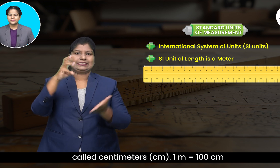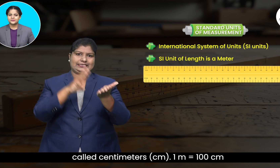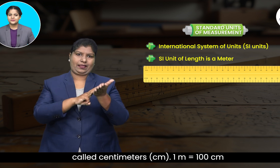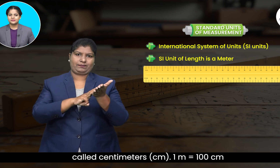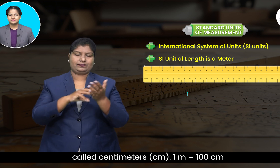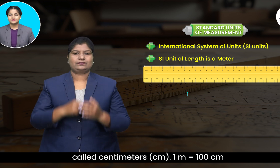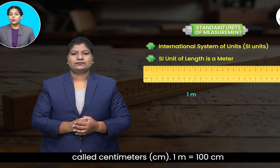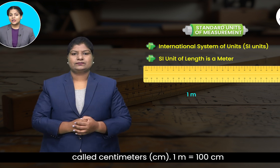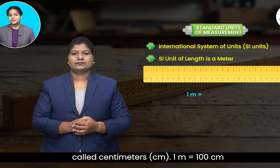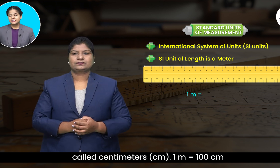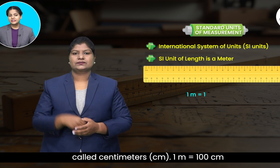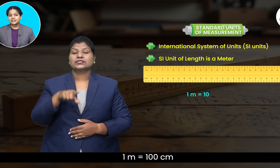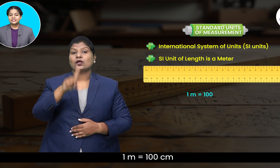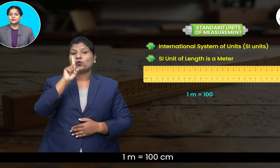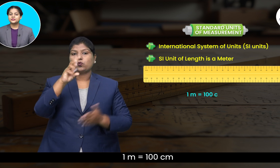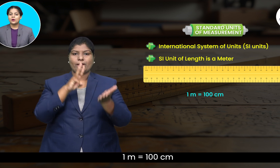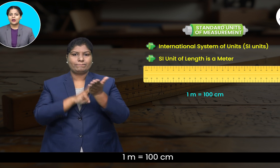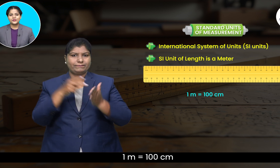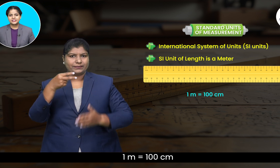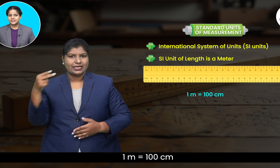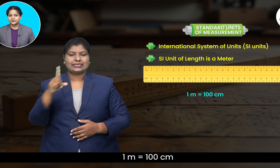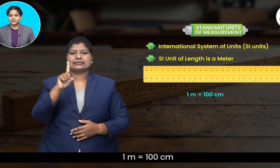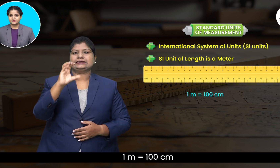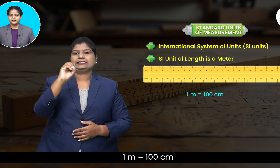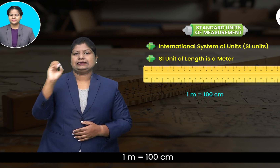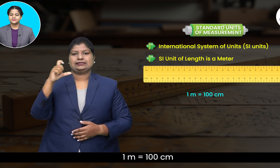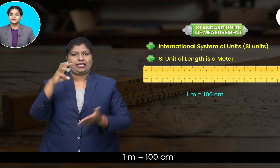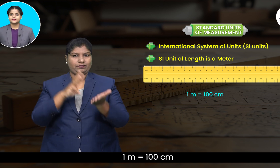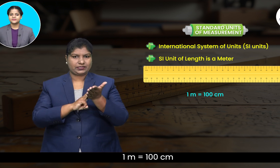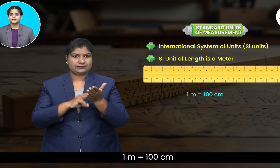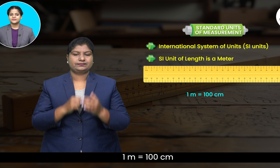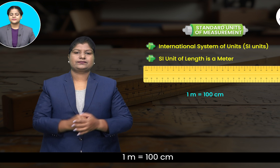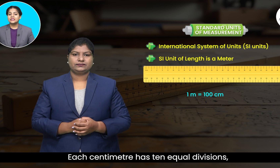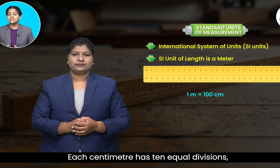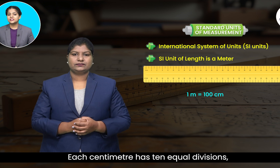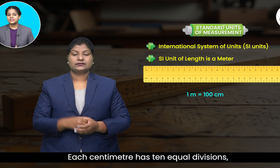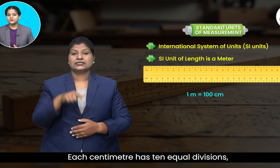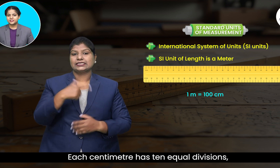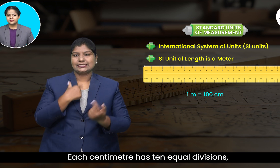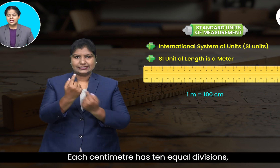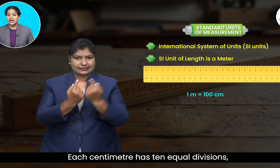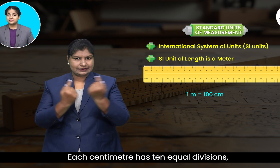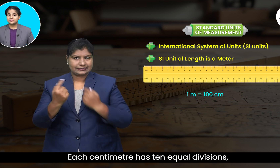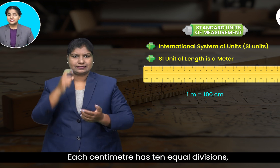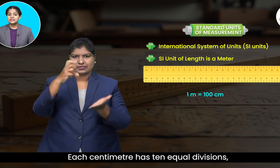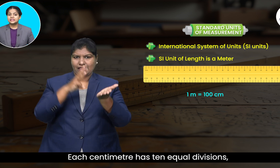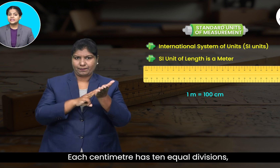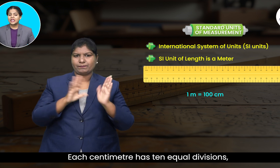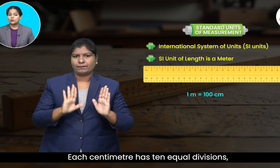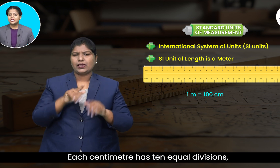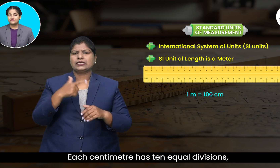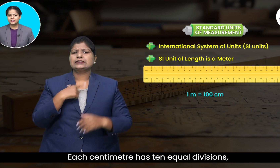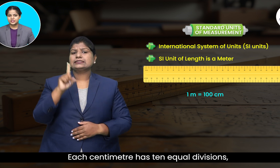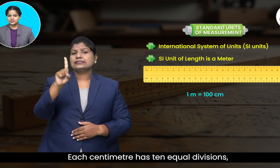cm. 1 meter is equal to 100 centimeter. Each centimeter has